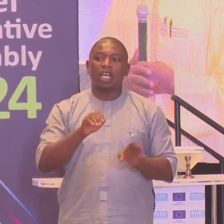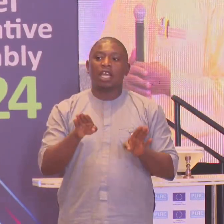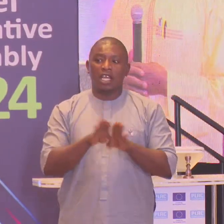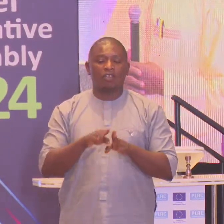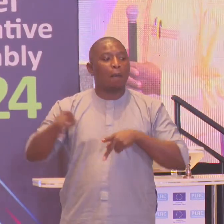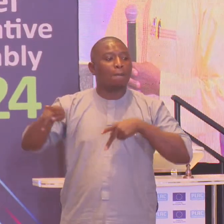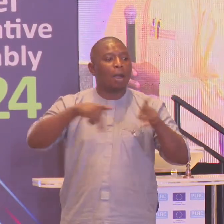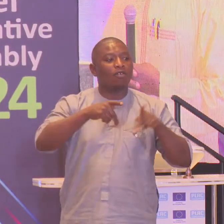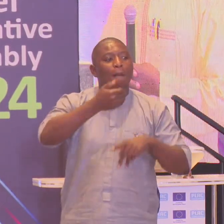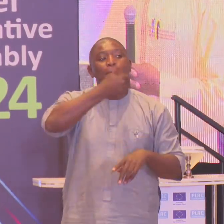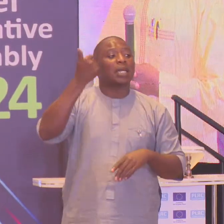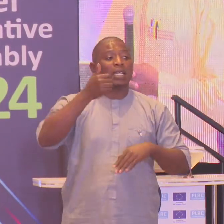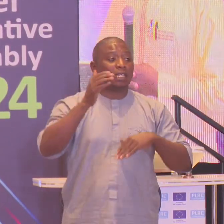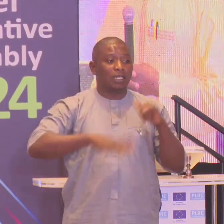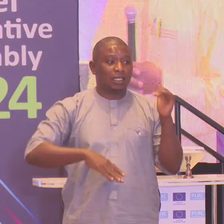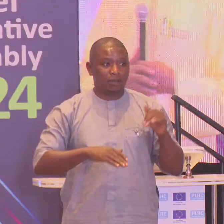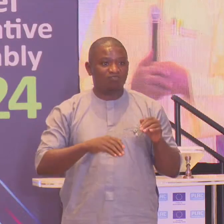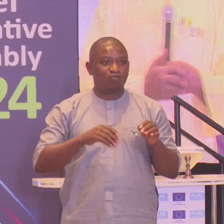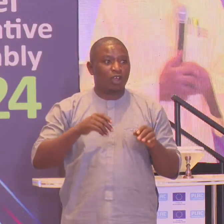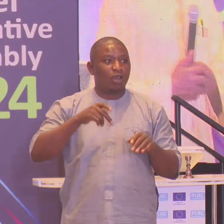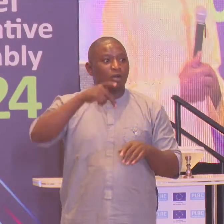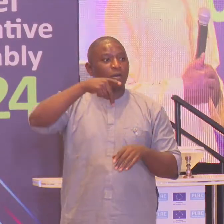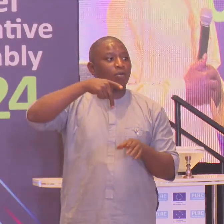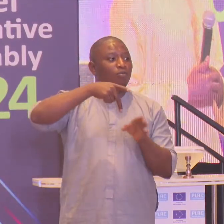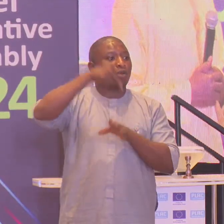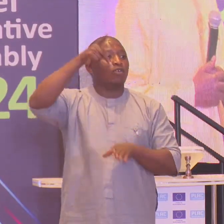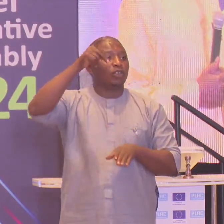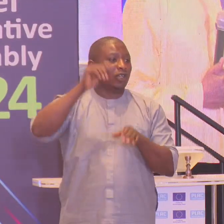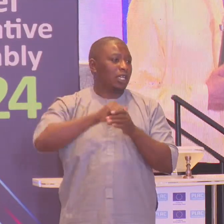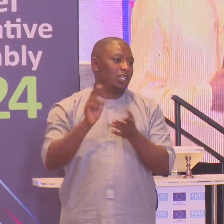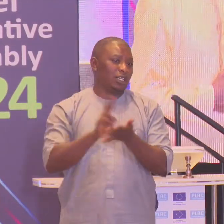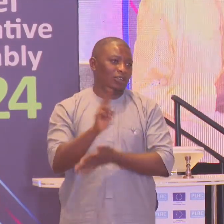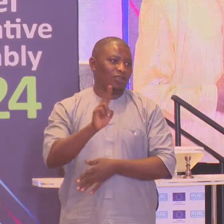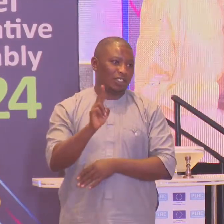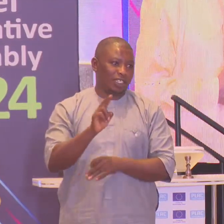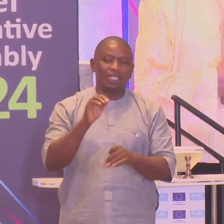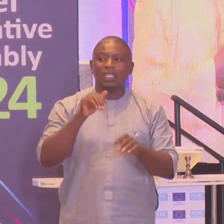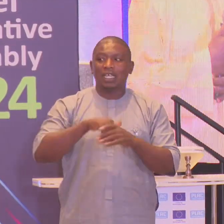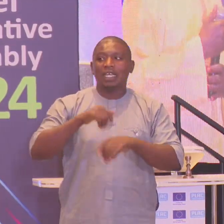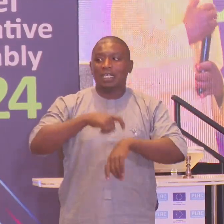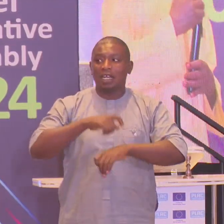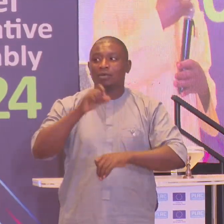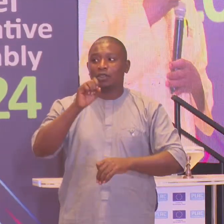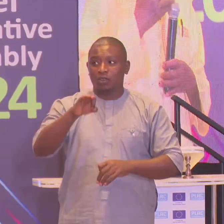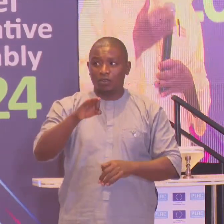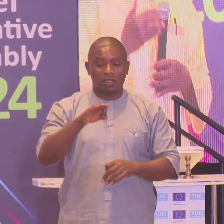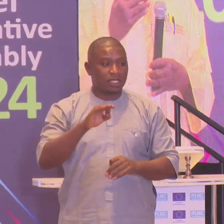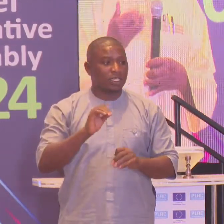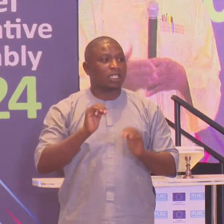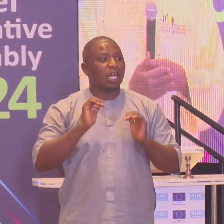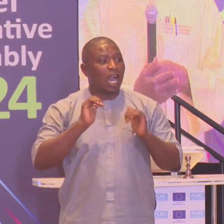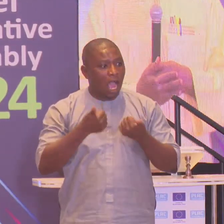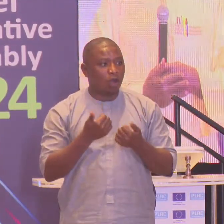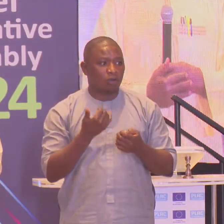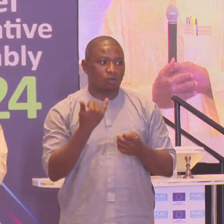better than professors in the university in terms of how they